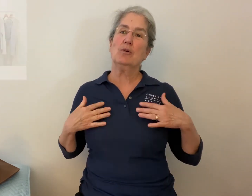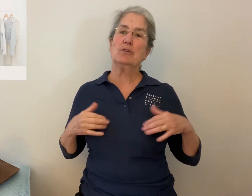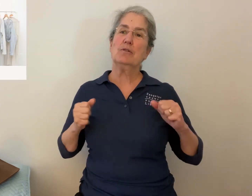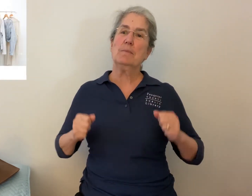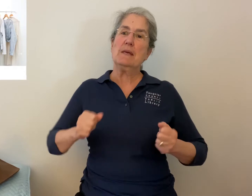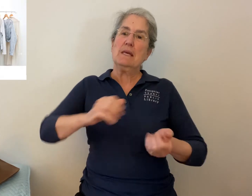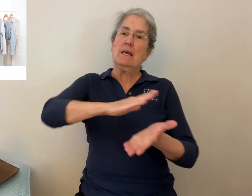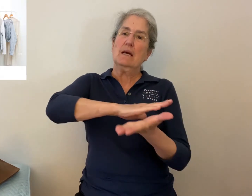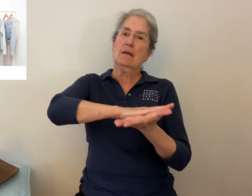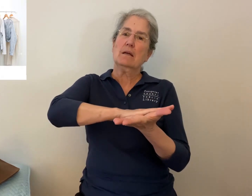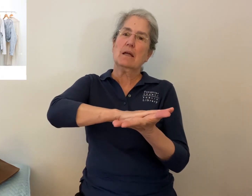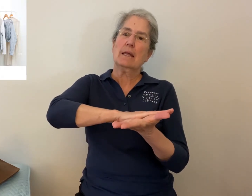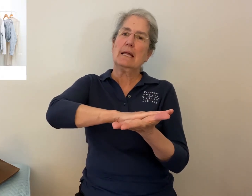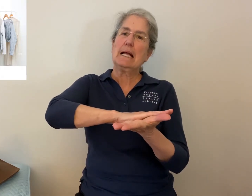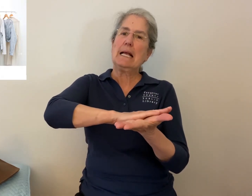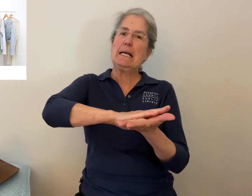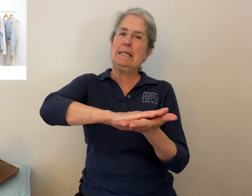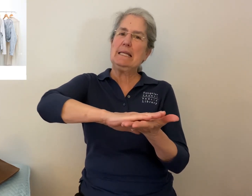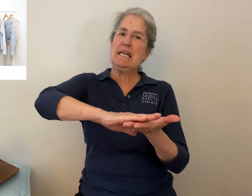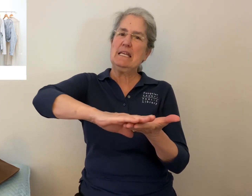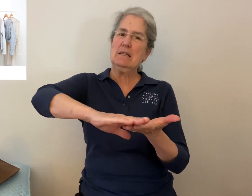could be clean.